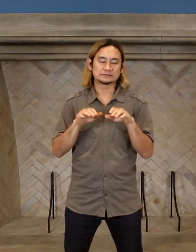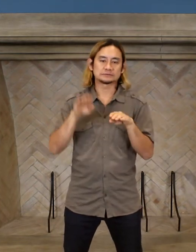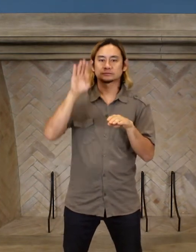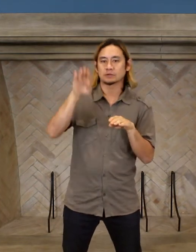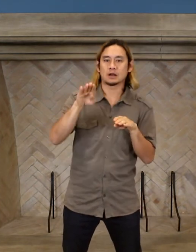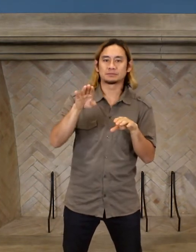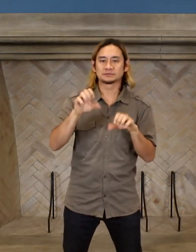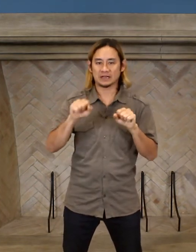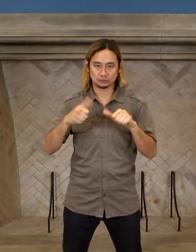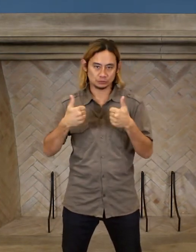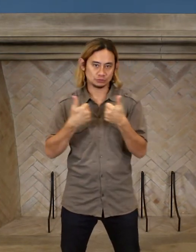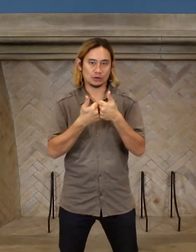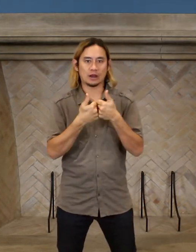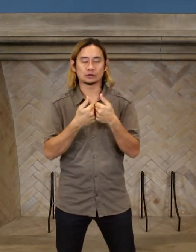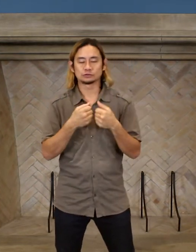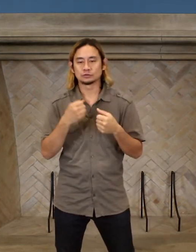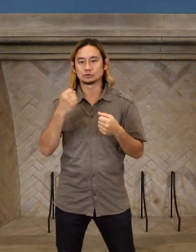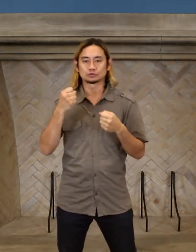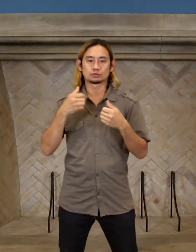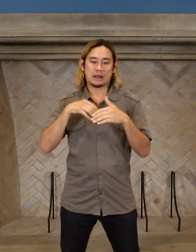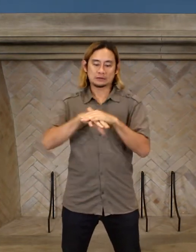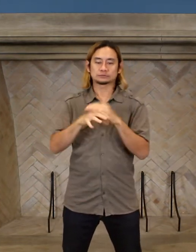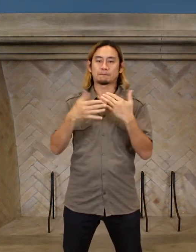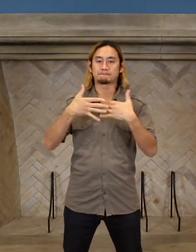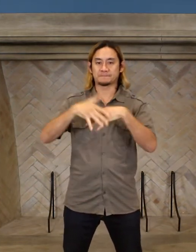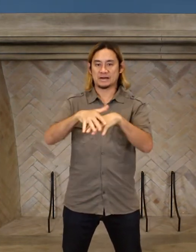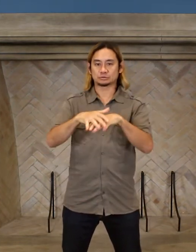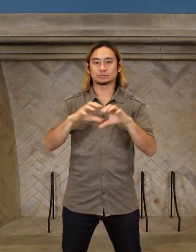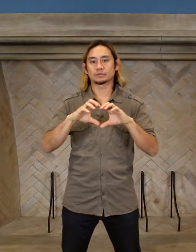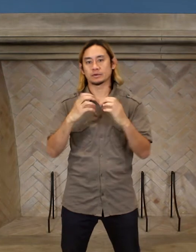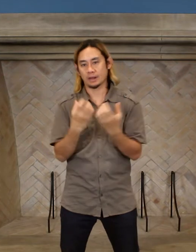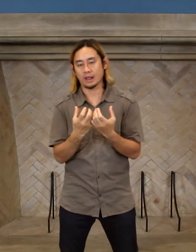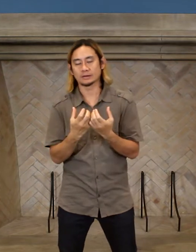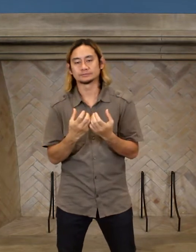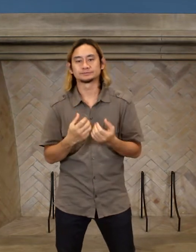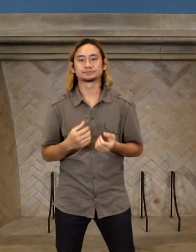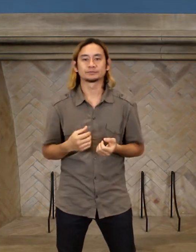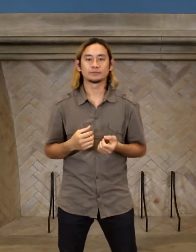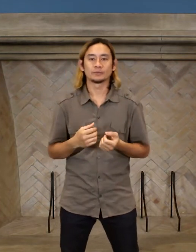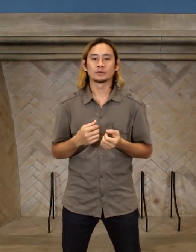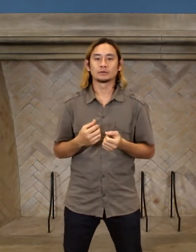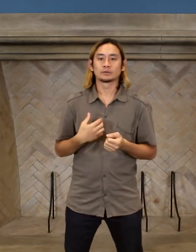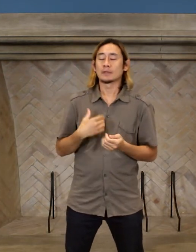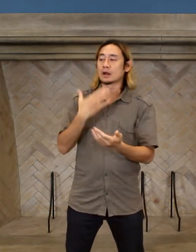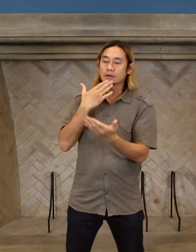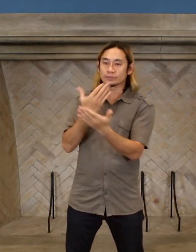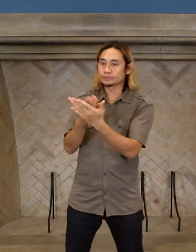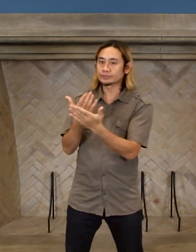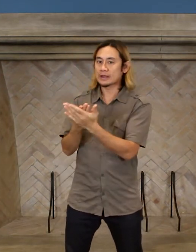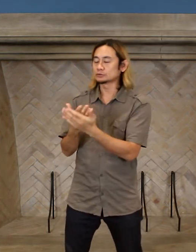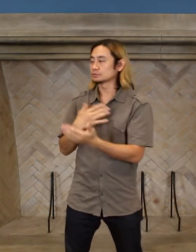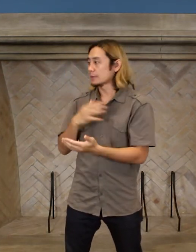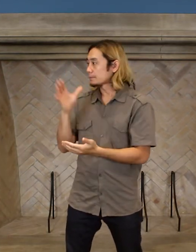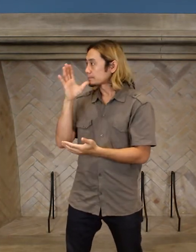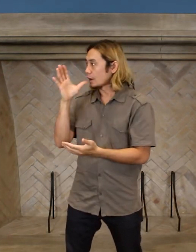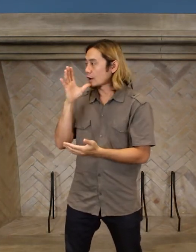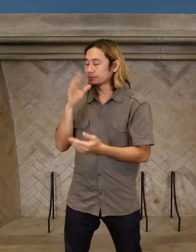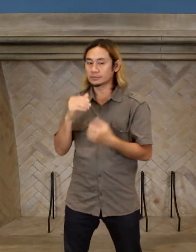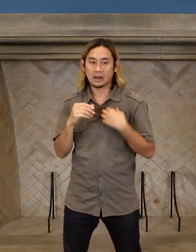I decided to step up and take a challenge and enter mainstream classes. And thanks to my mom,